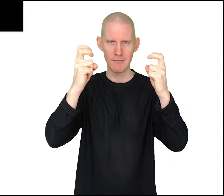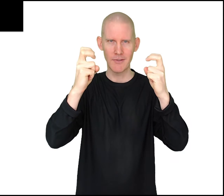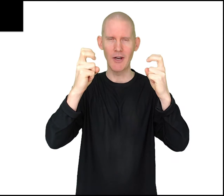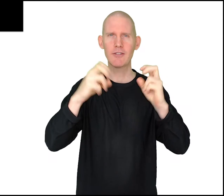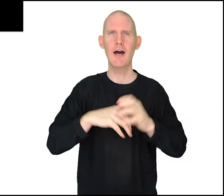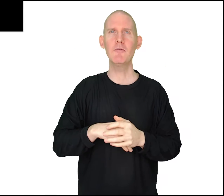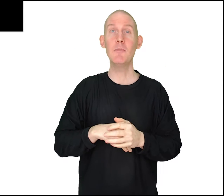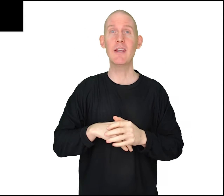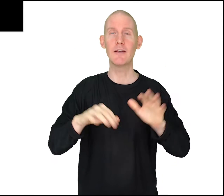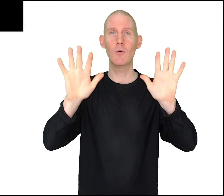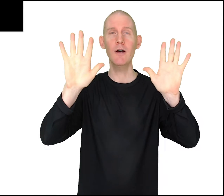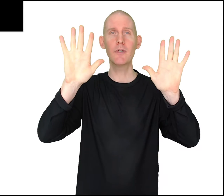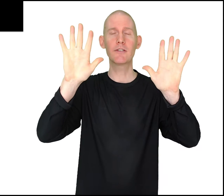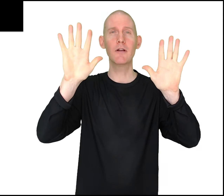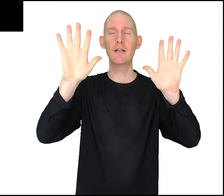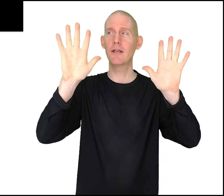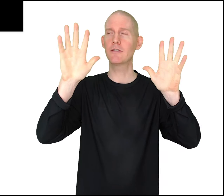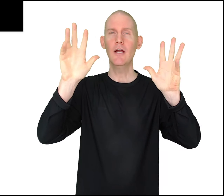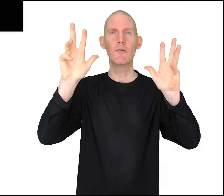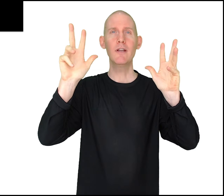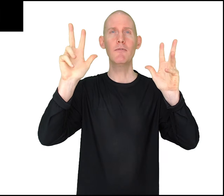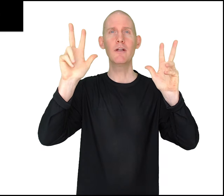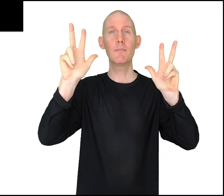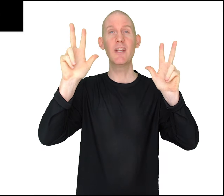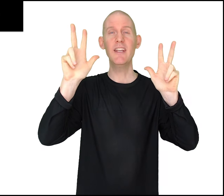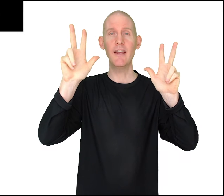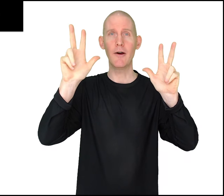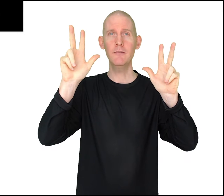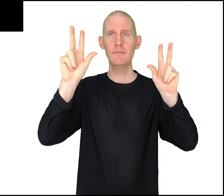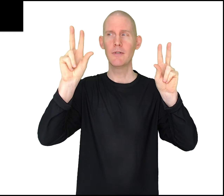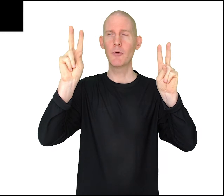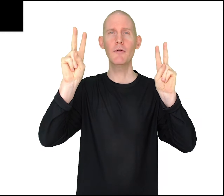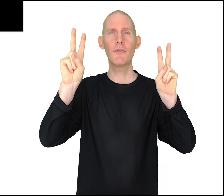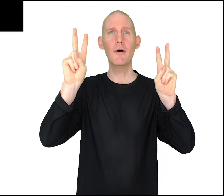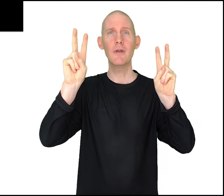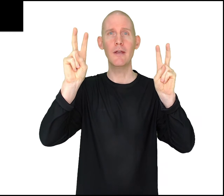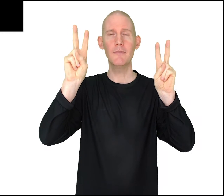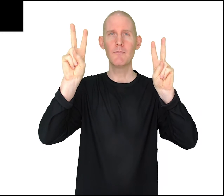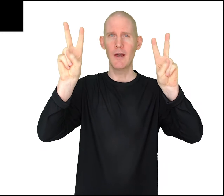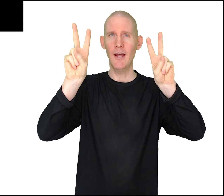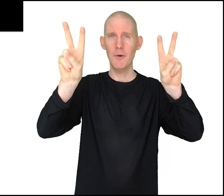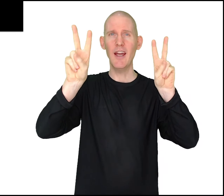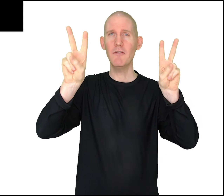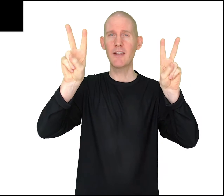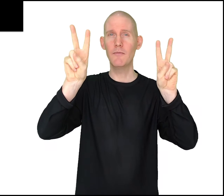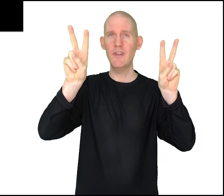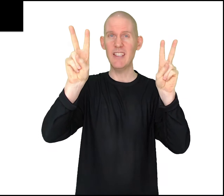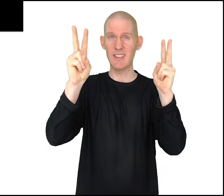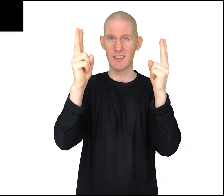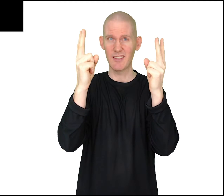right, so how do we make it? Well, we can start like this. Ring finger, pinky down. Put your thumb in. Now we have like the V's, right?